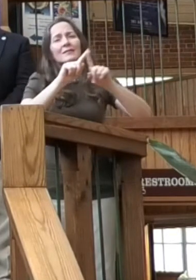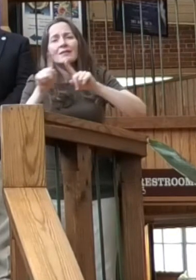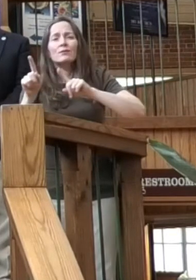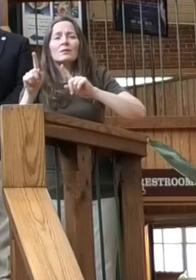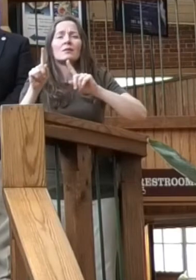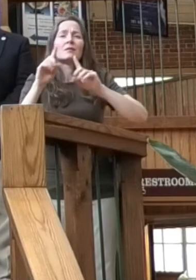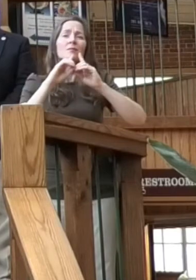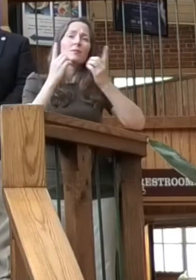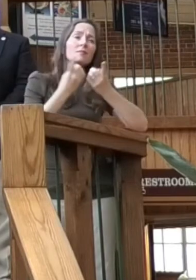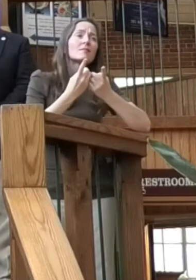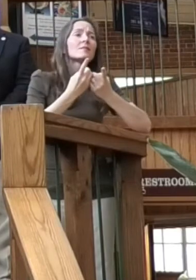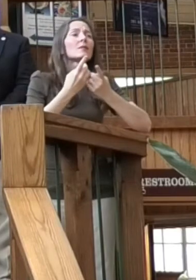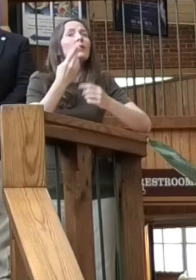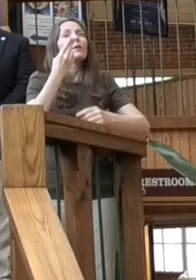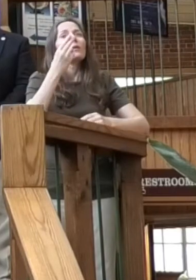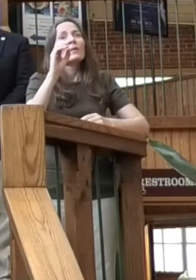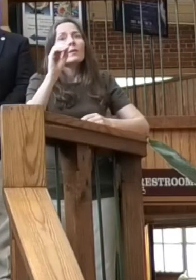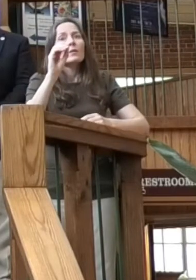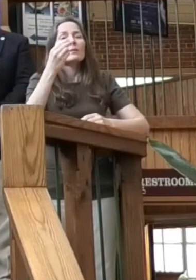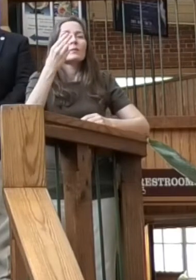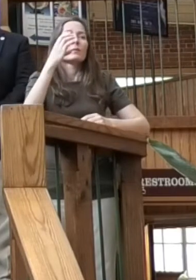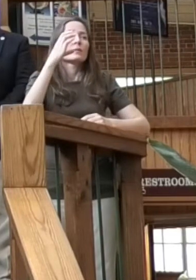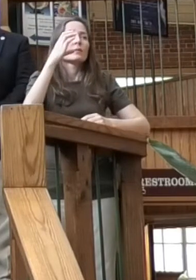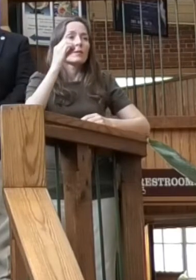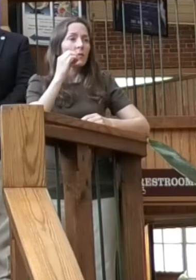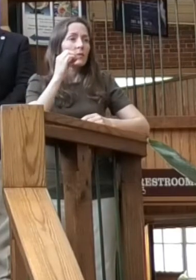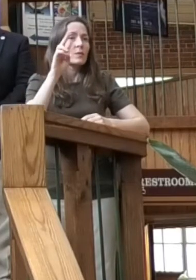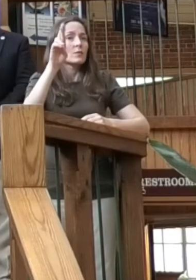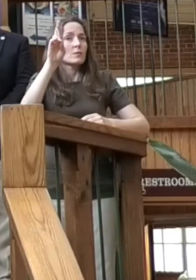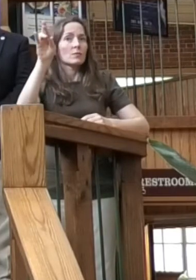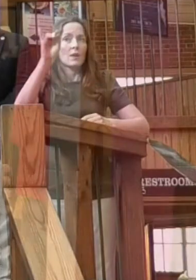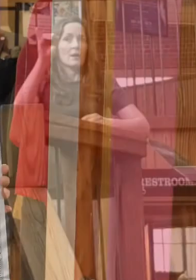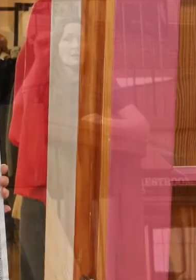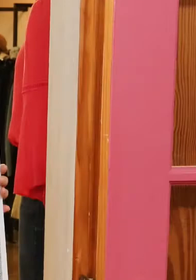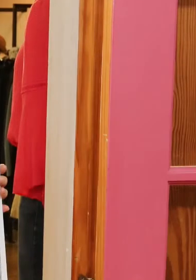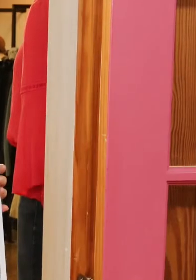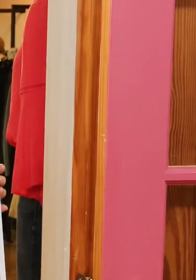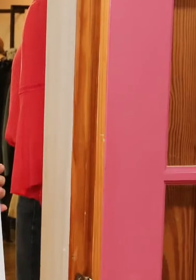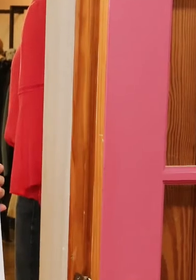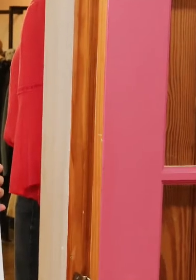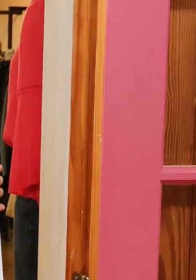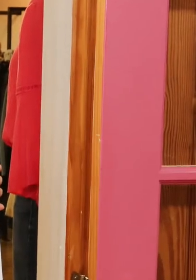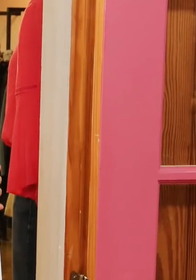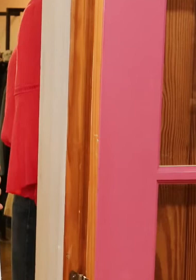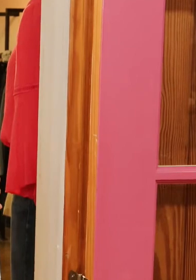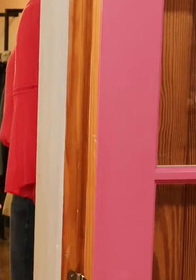possible. are incredibly grateful for this gift. Thank you so very much.